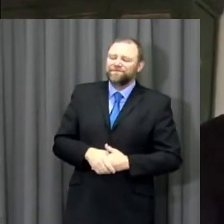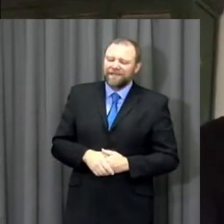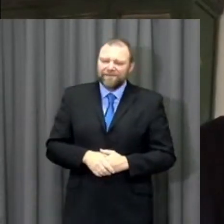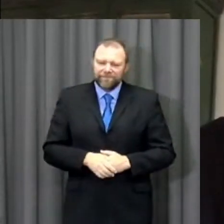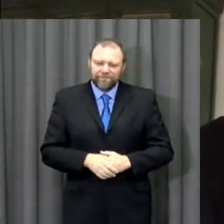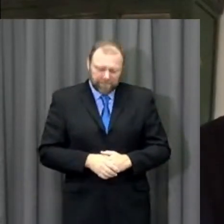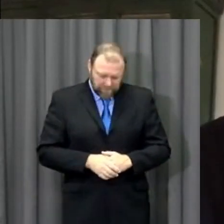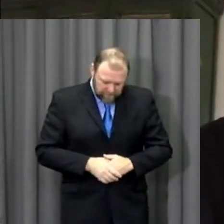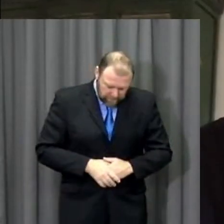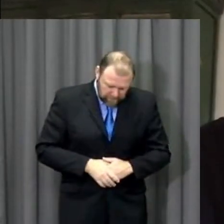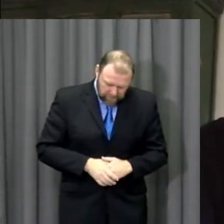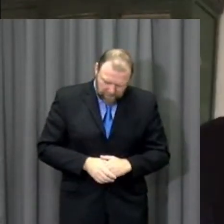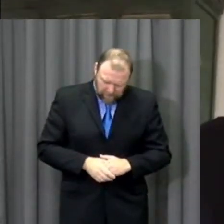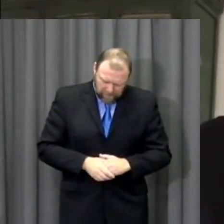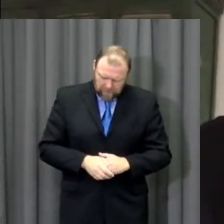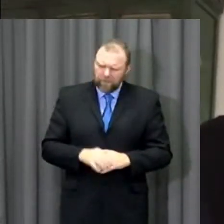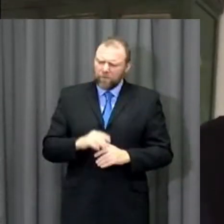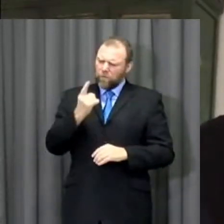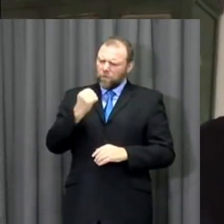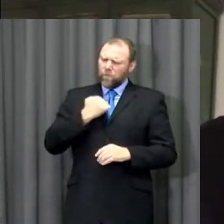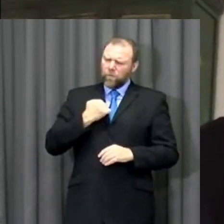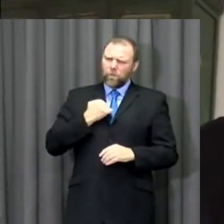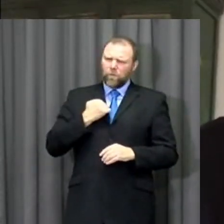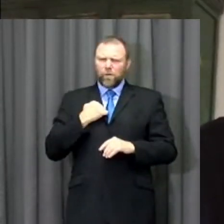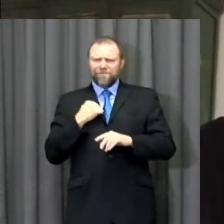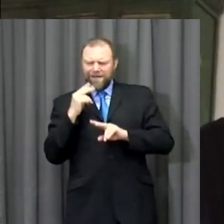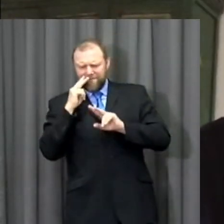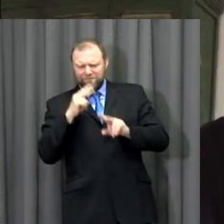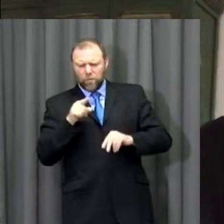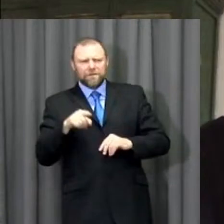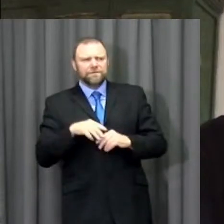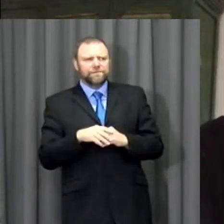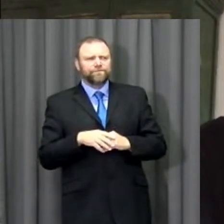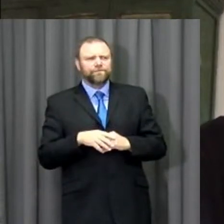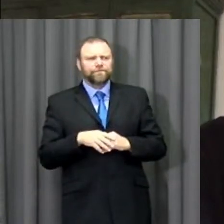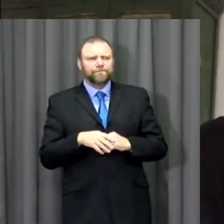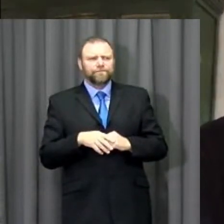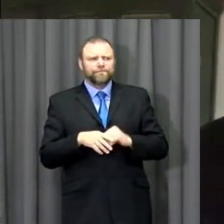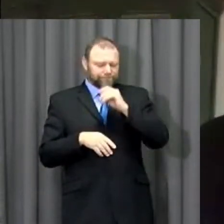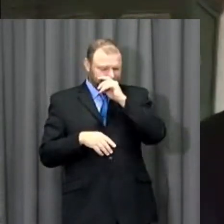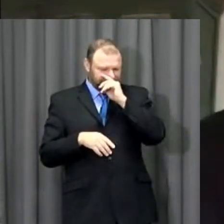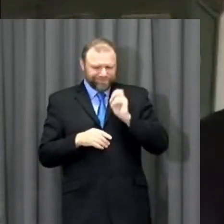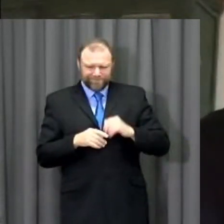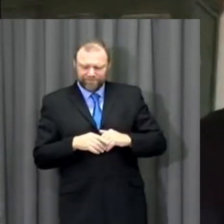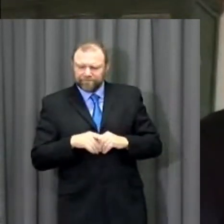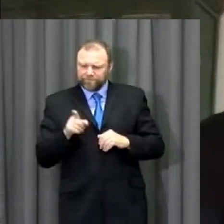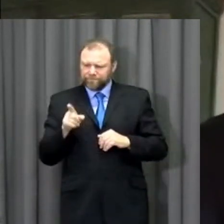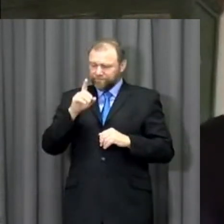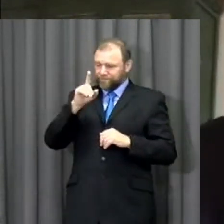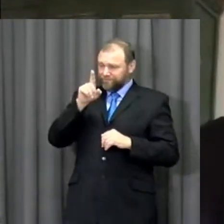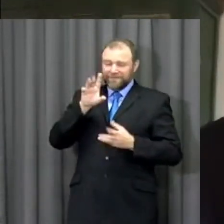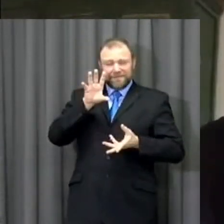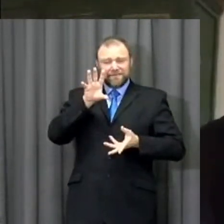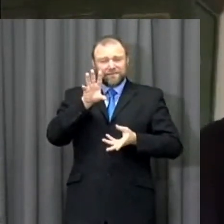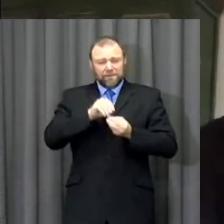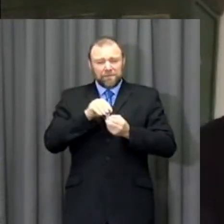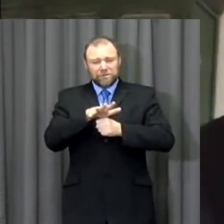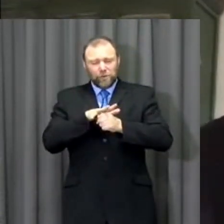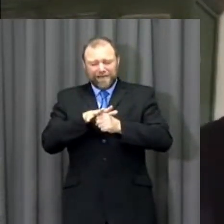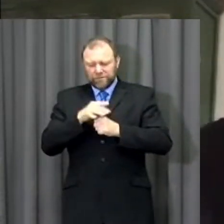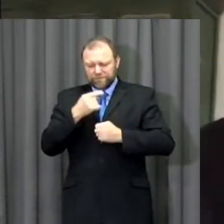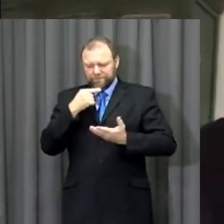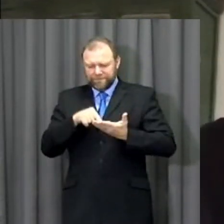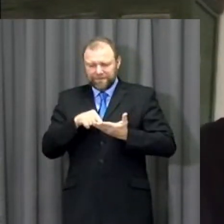of our viewers, this is looking at it in a slightly different way, one of our viewers sums up the position, in her opinion, that the true impact